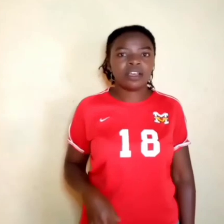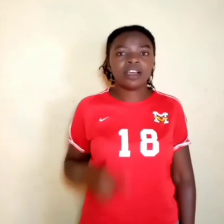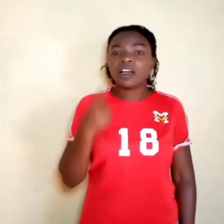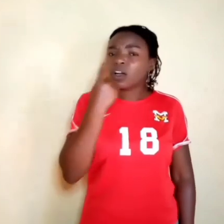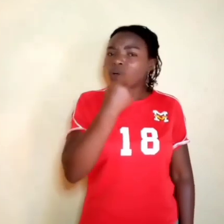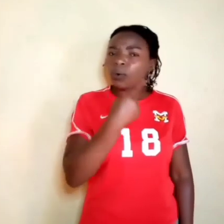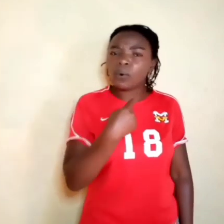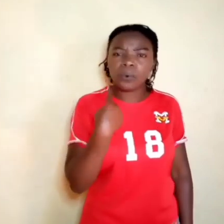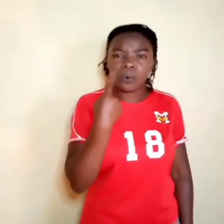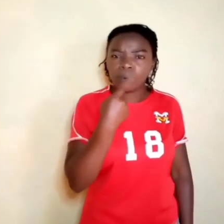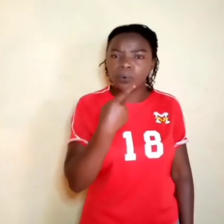Who.